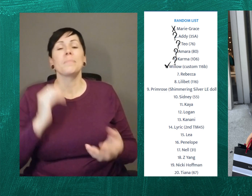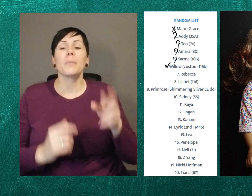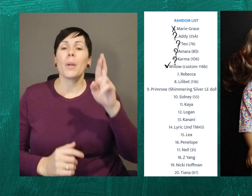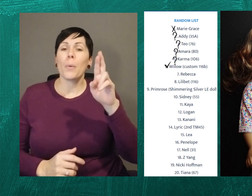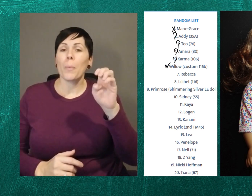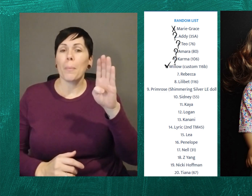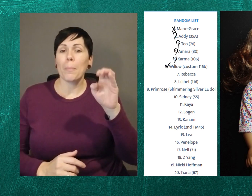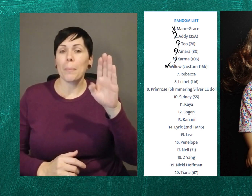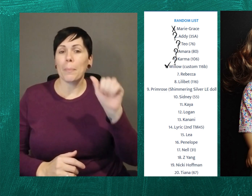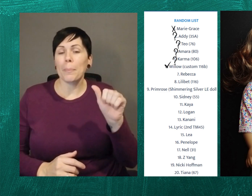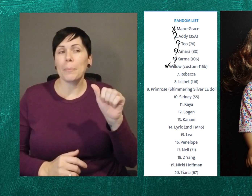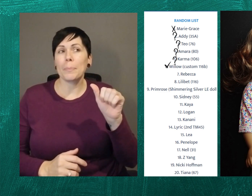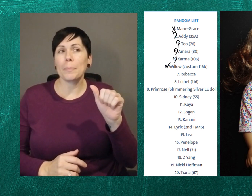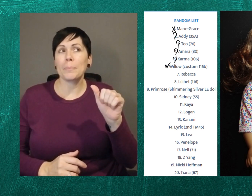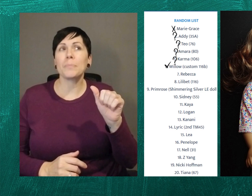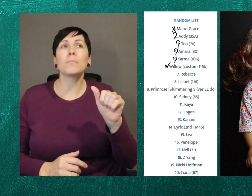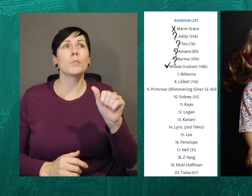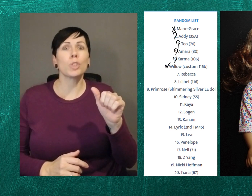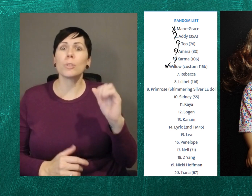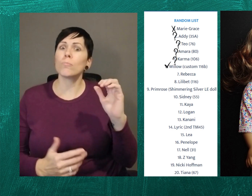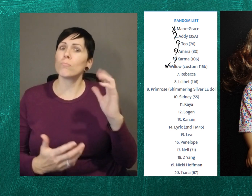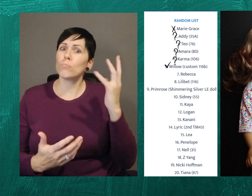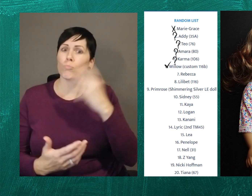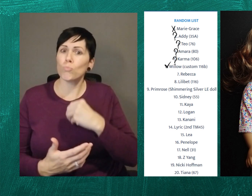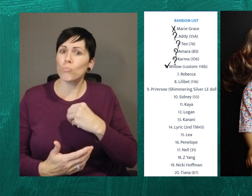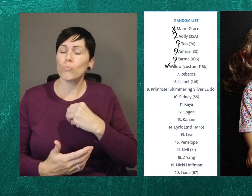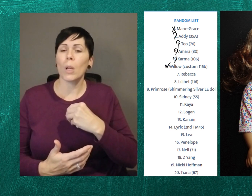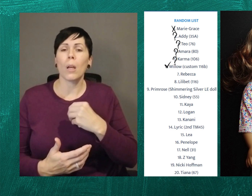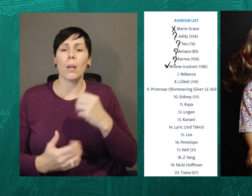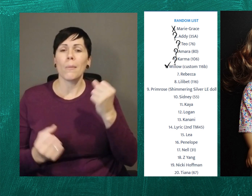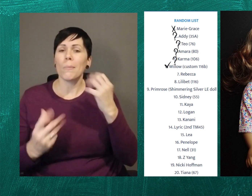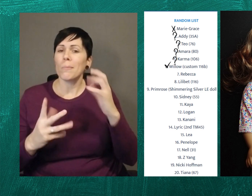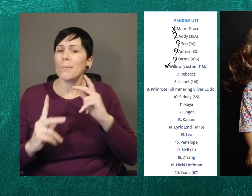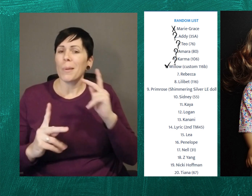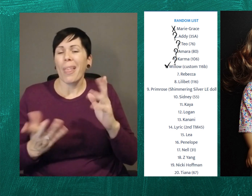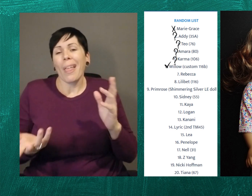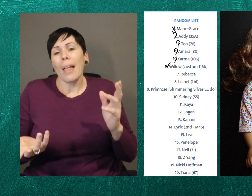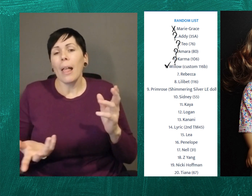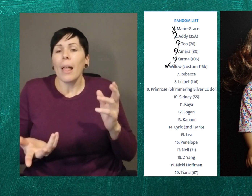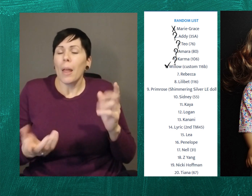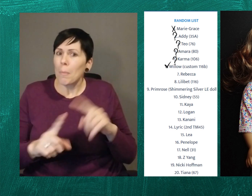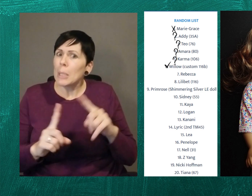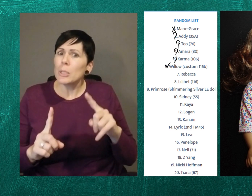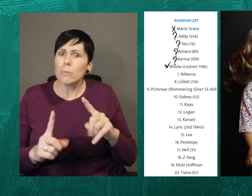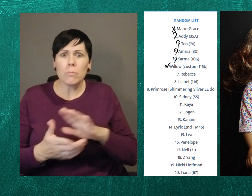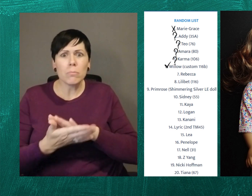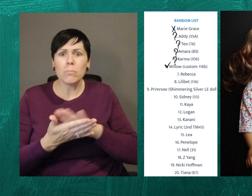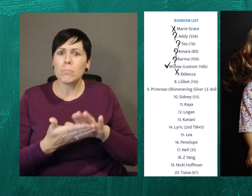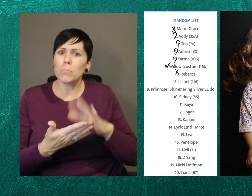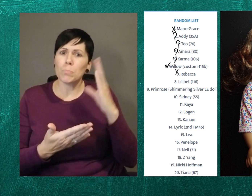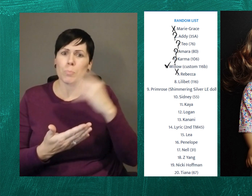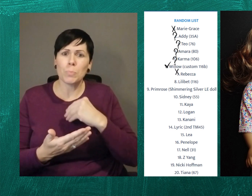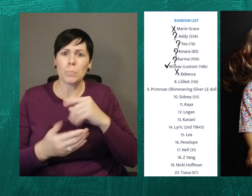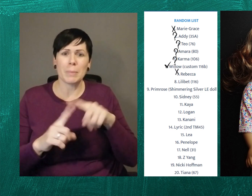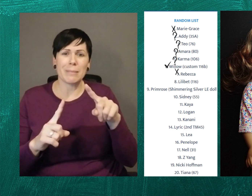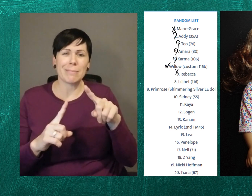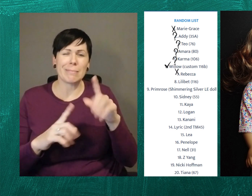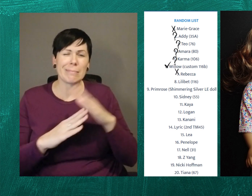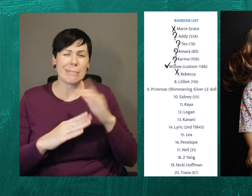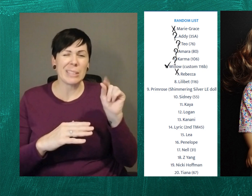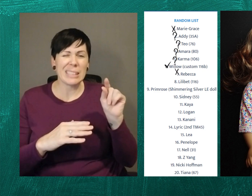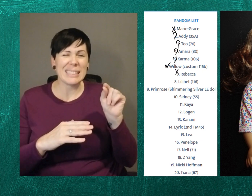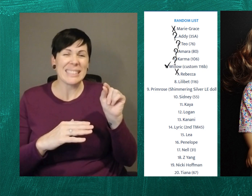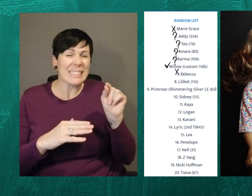Rebecca, I really like Rebecca. I think she is a solid doll. She's often underrated, but she wouldn't make my top 20. I definitely want to keep her